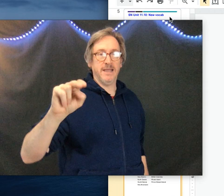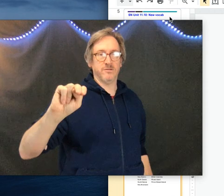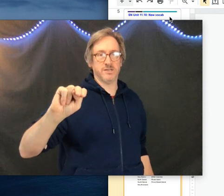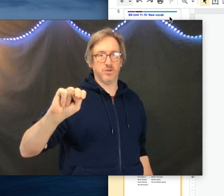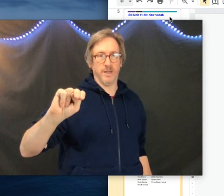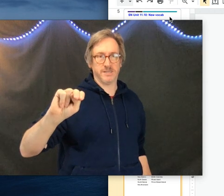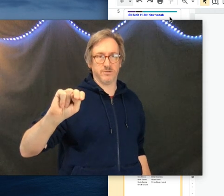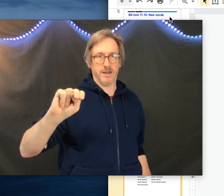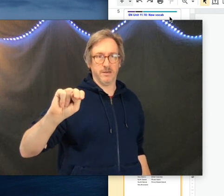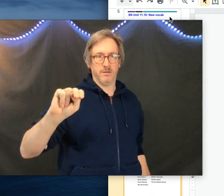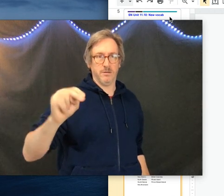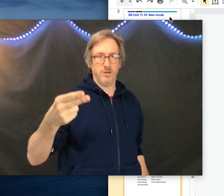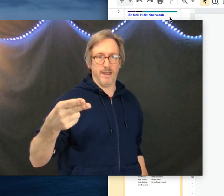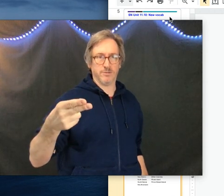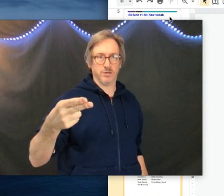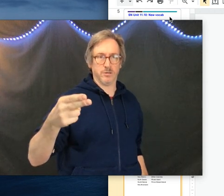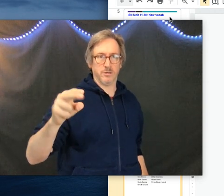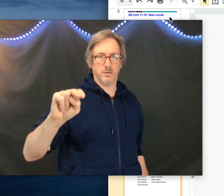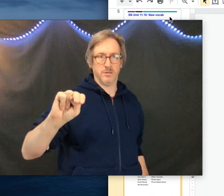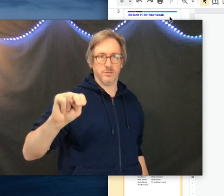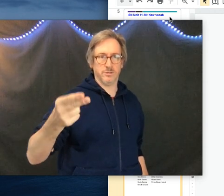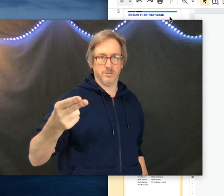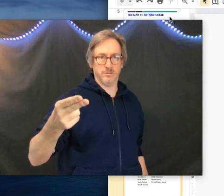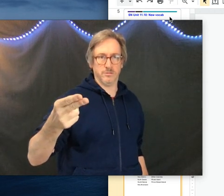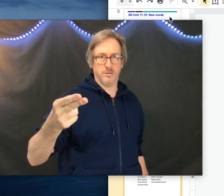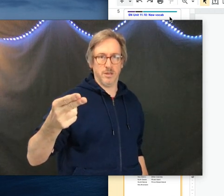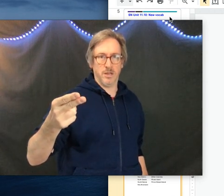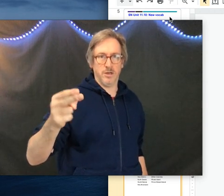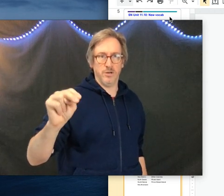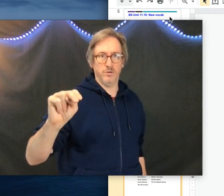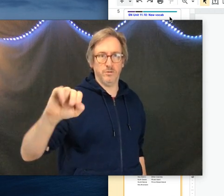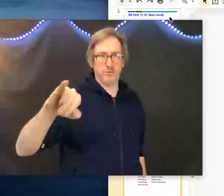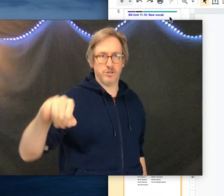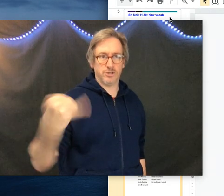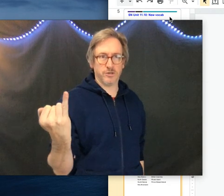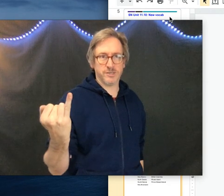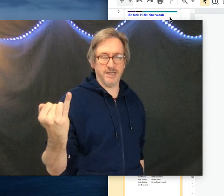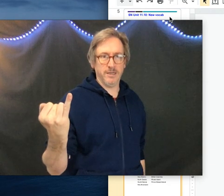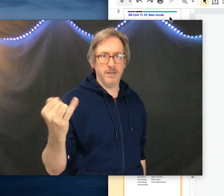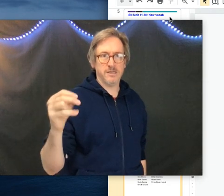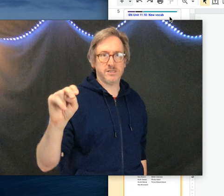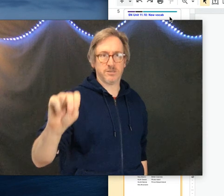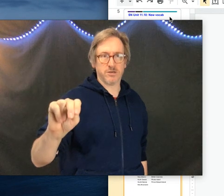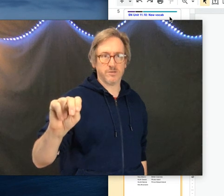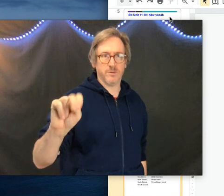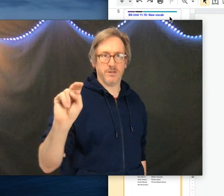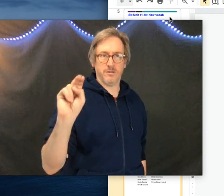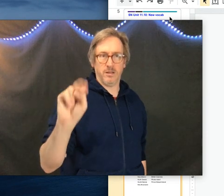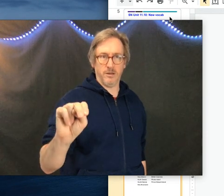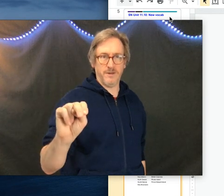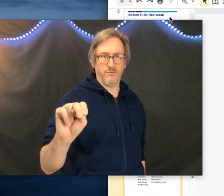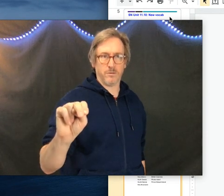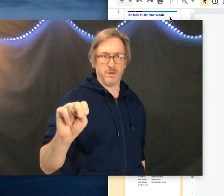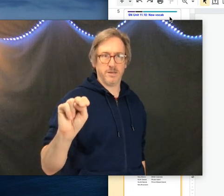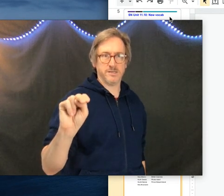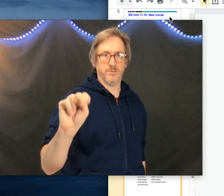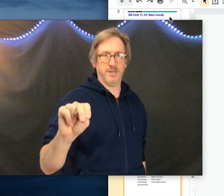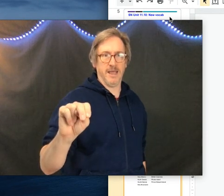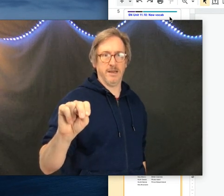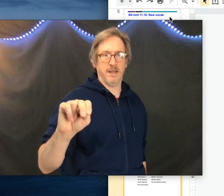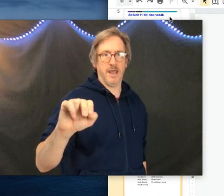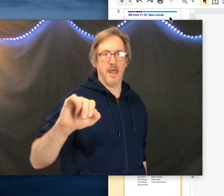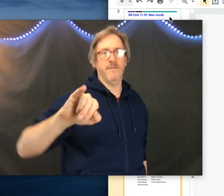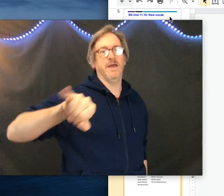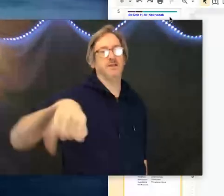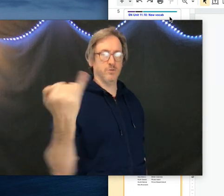Hampshire, there's a twist, right? New Hampshire. Dun, dun. New Jersey starts with a little bit forward as you put